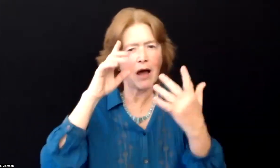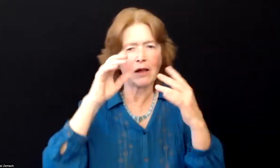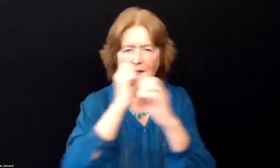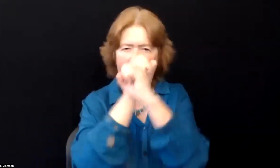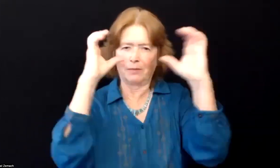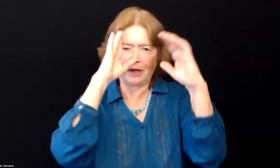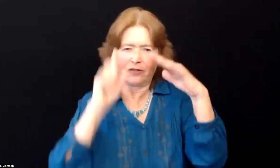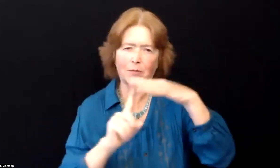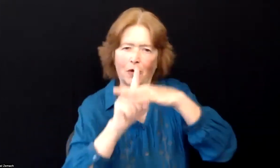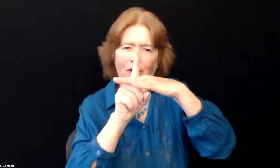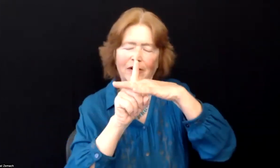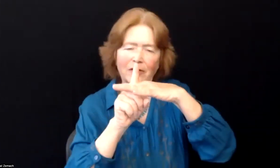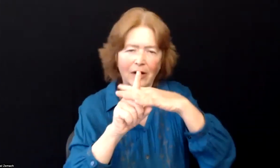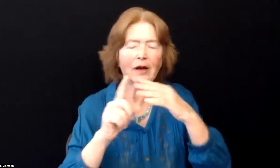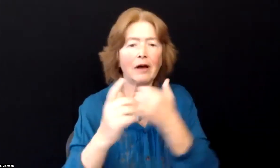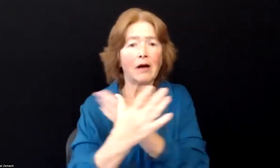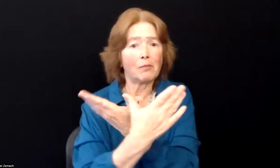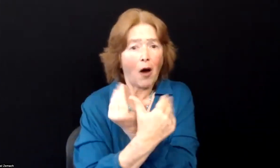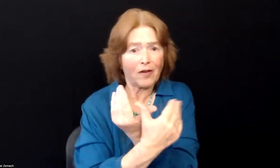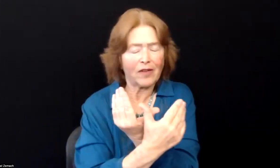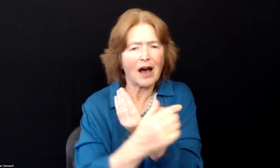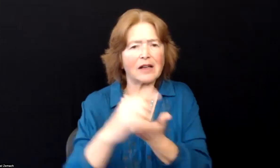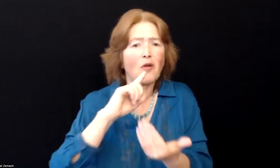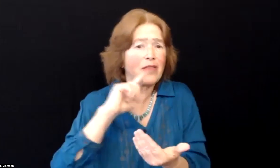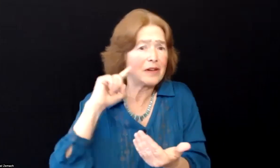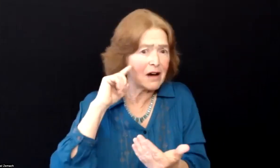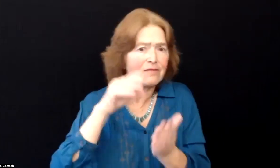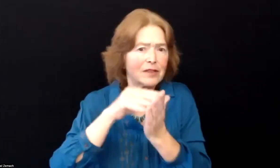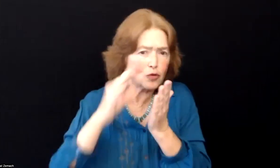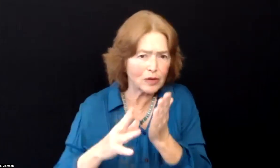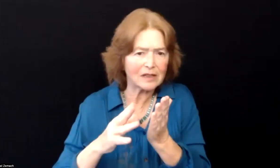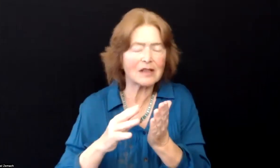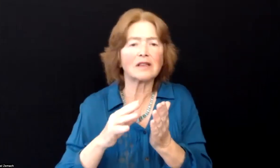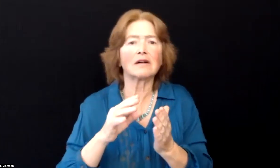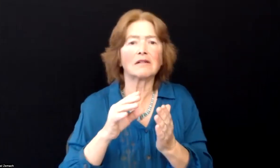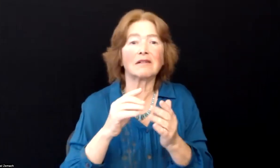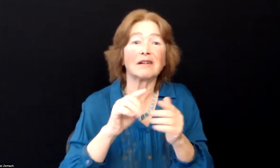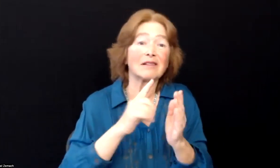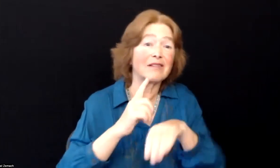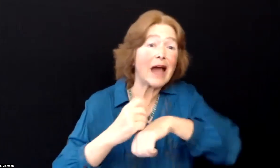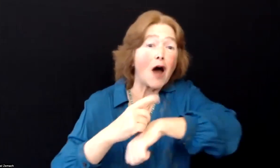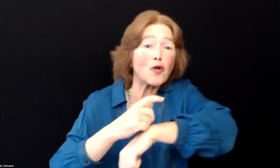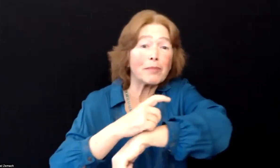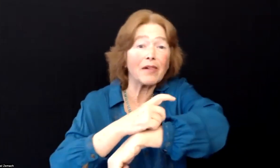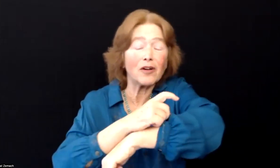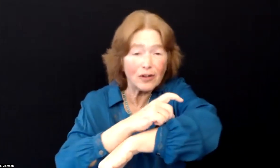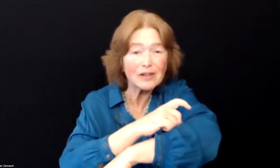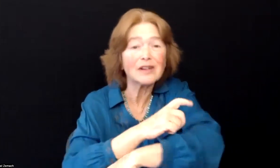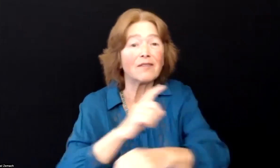title. So I was waiting for it to come up. The butterfly kind of epitomizes the deaf student. So